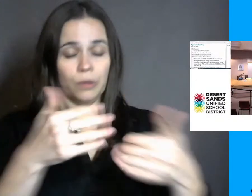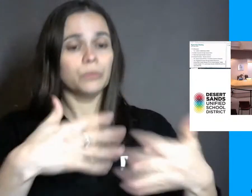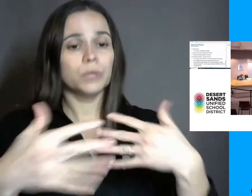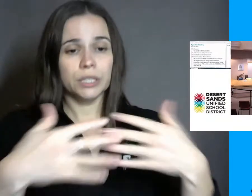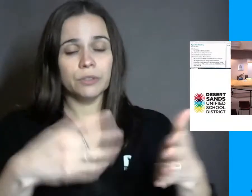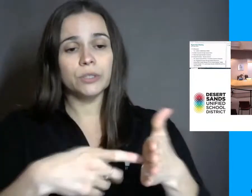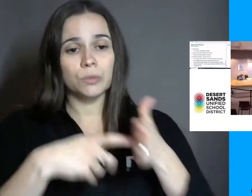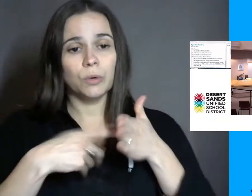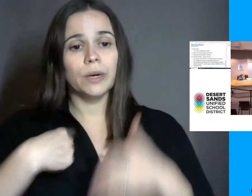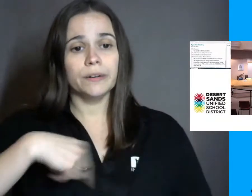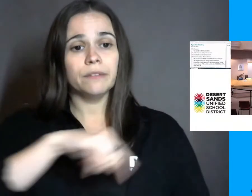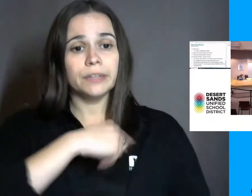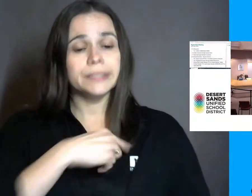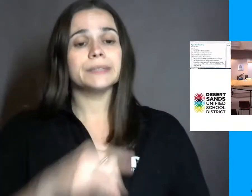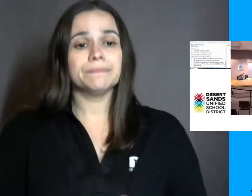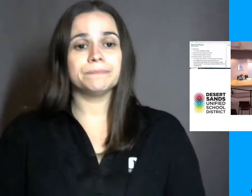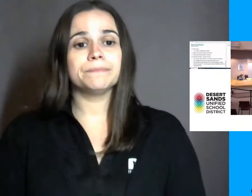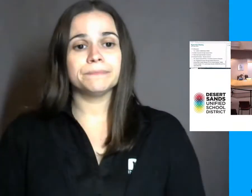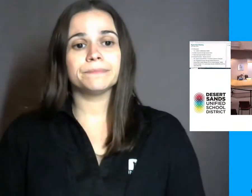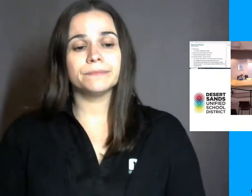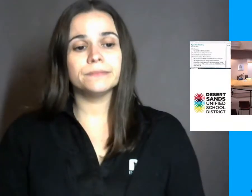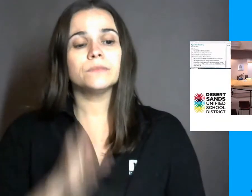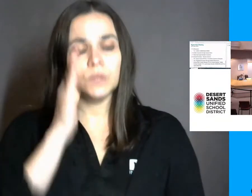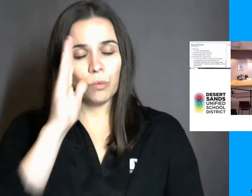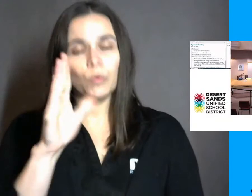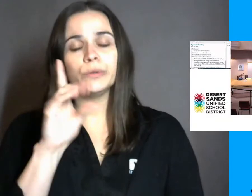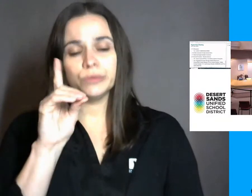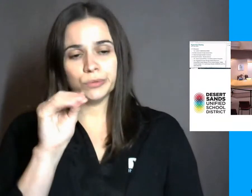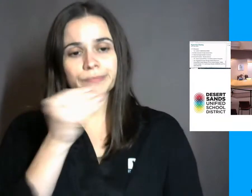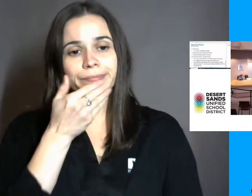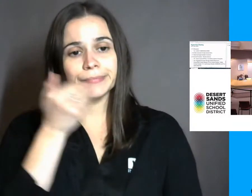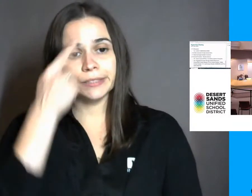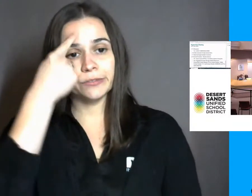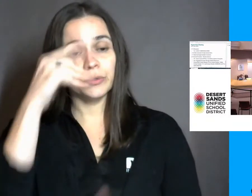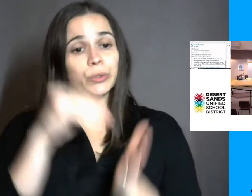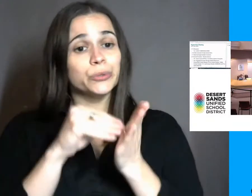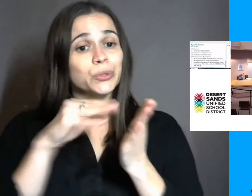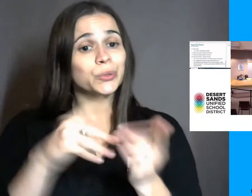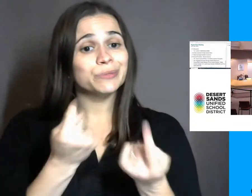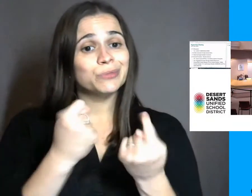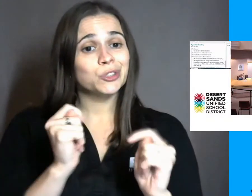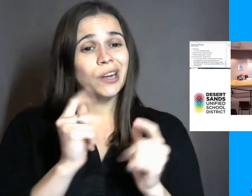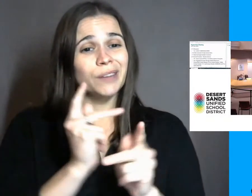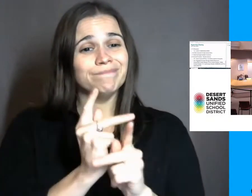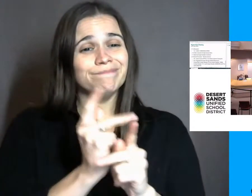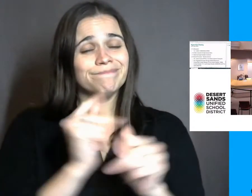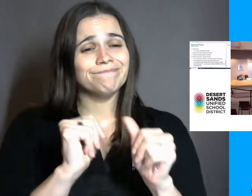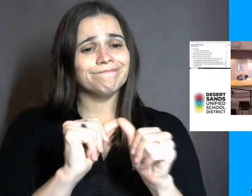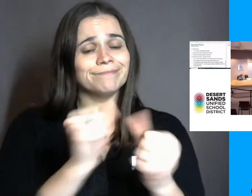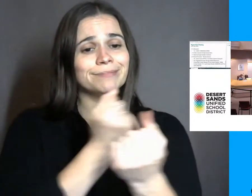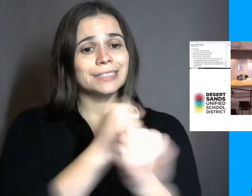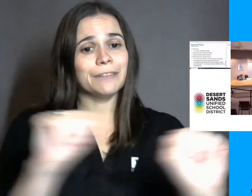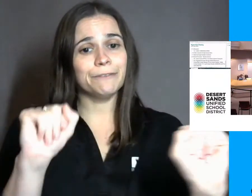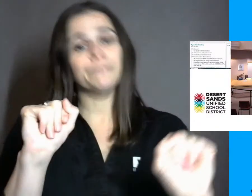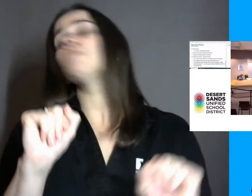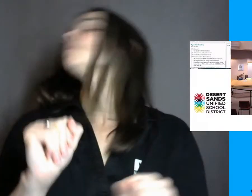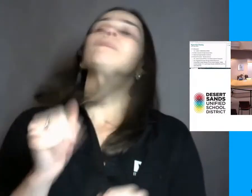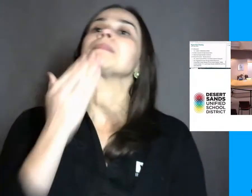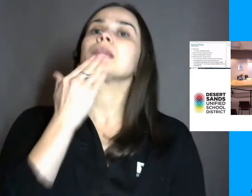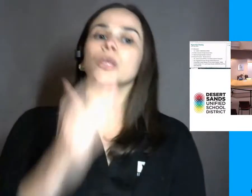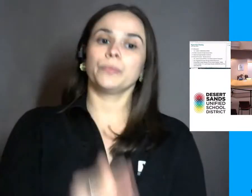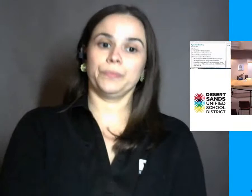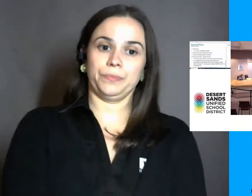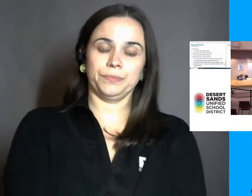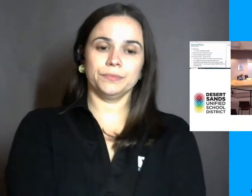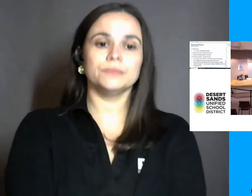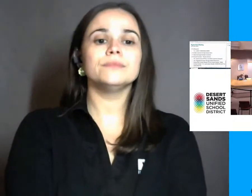us, and so that we can do the best for the students and keep them safe. Thank you. Porras.